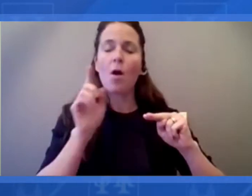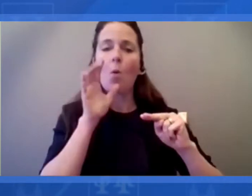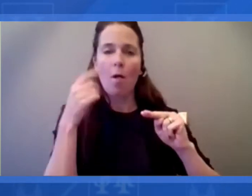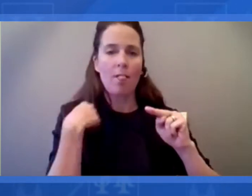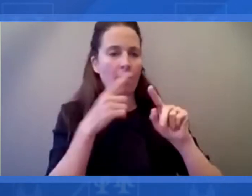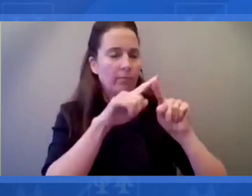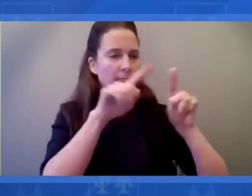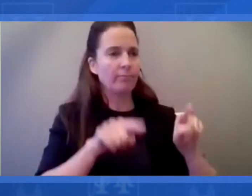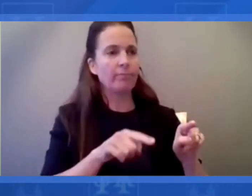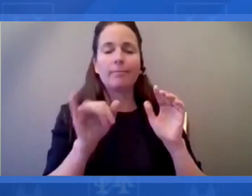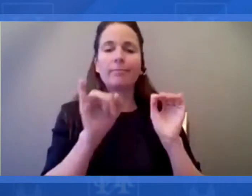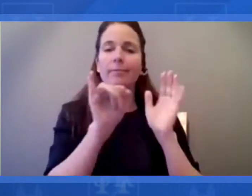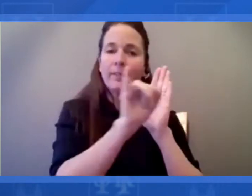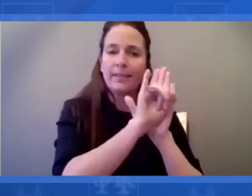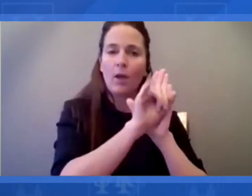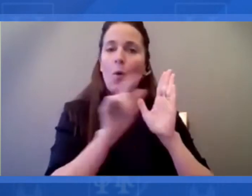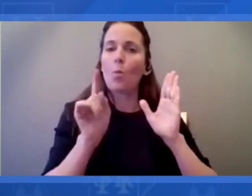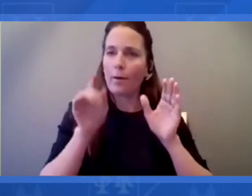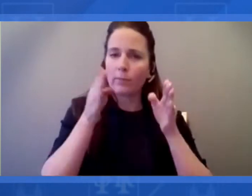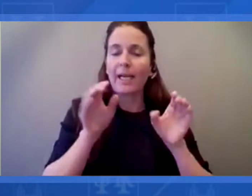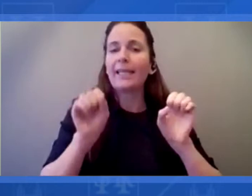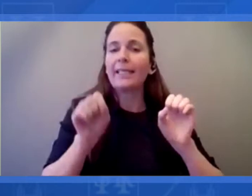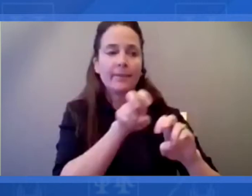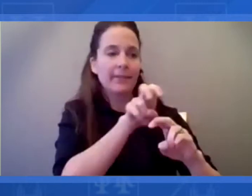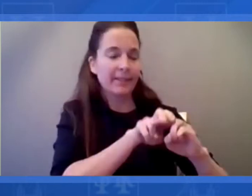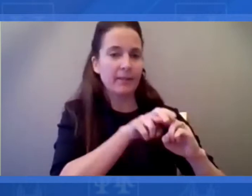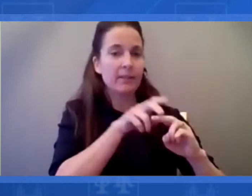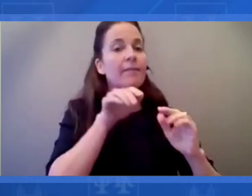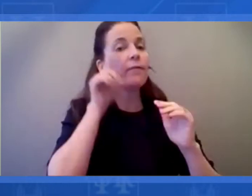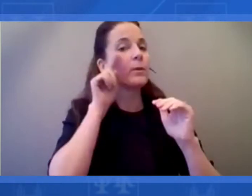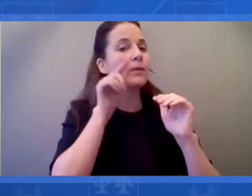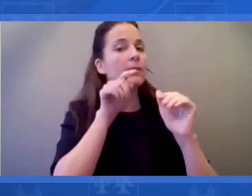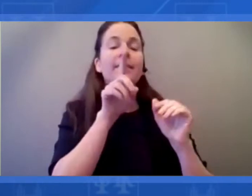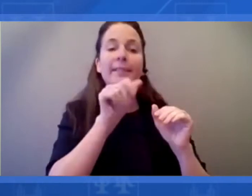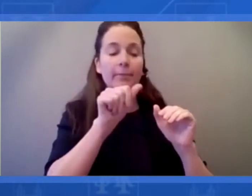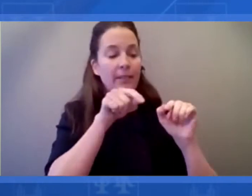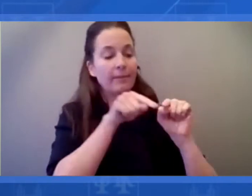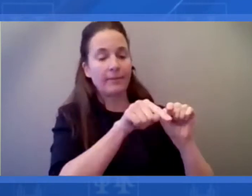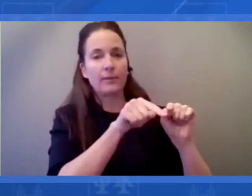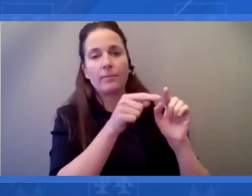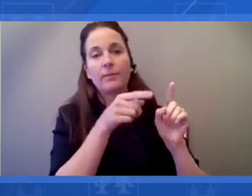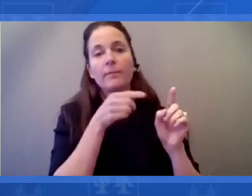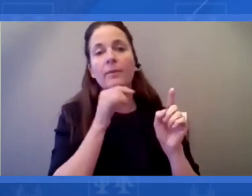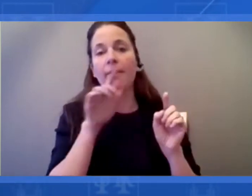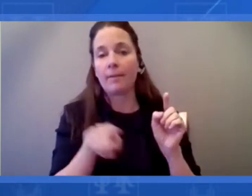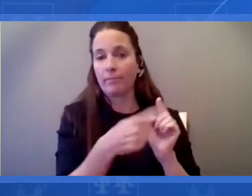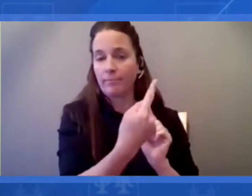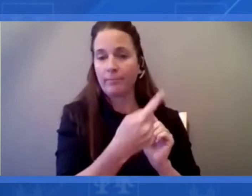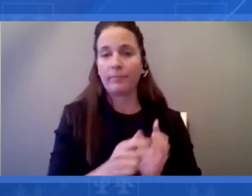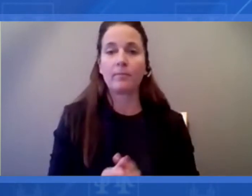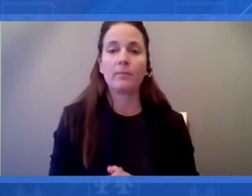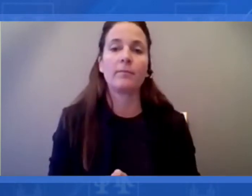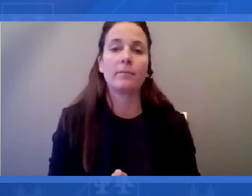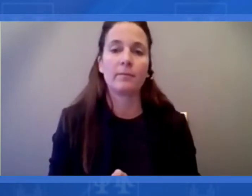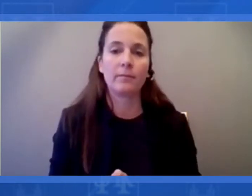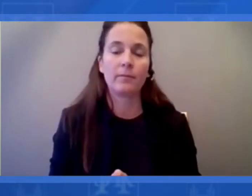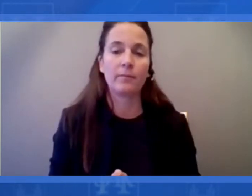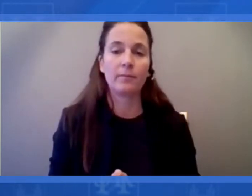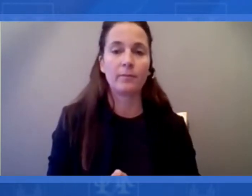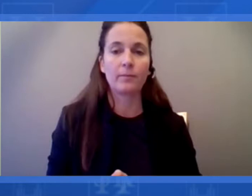courtesy seating on all vehicles for persons with disabilities. Allocated mobility aid